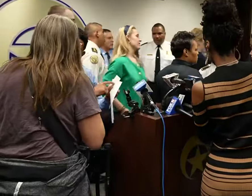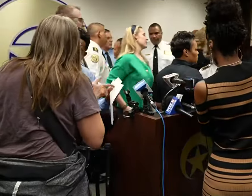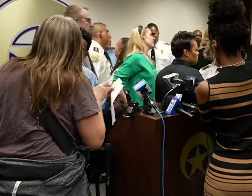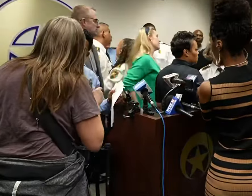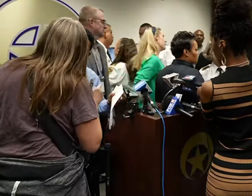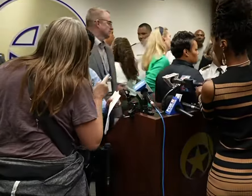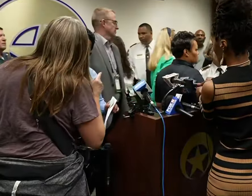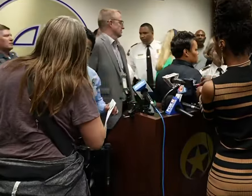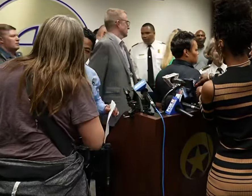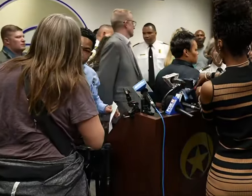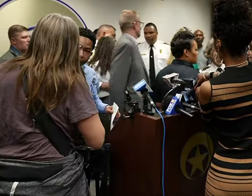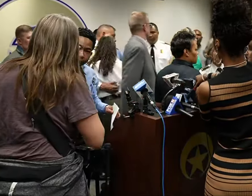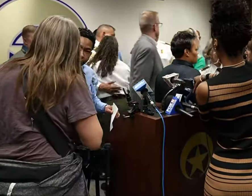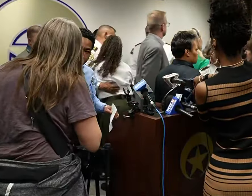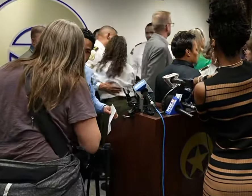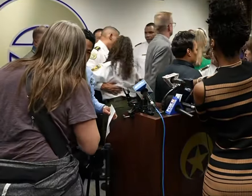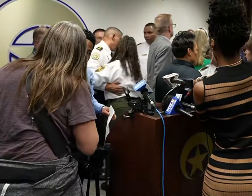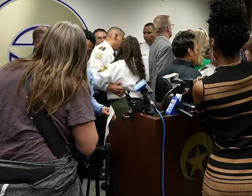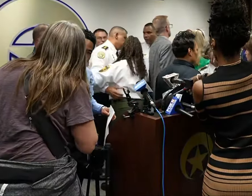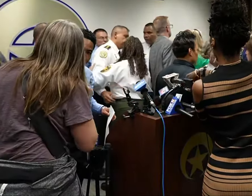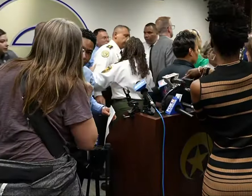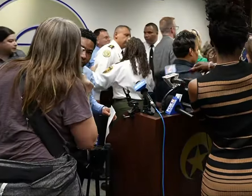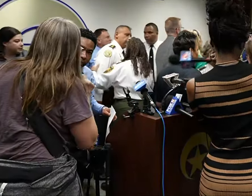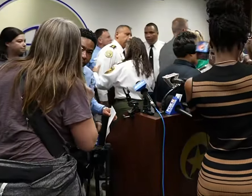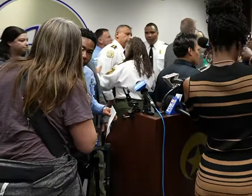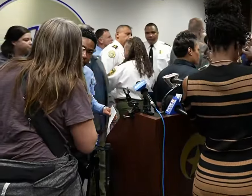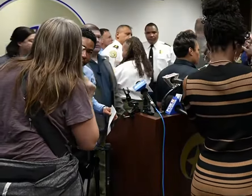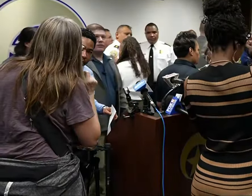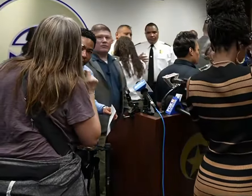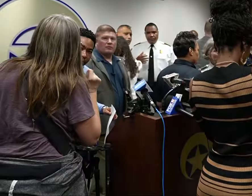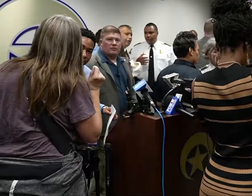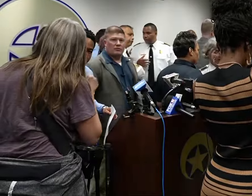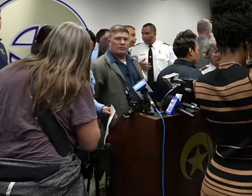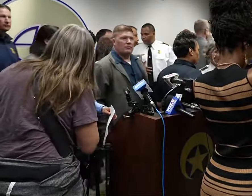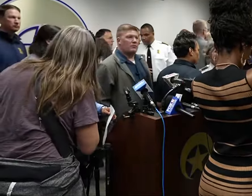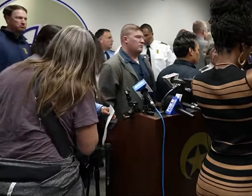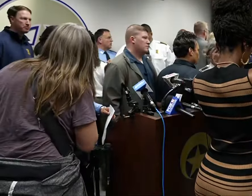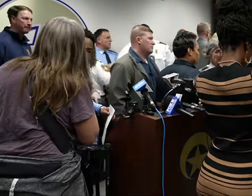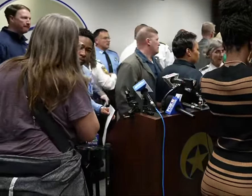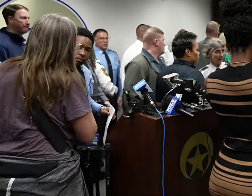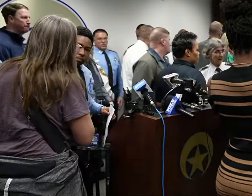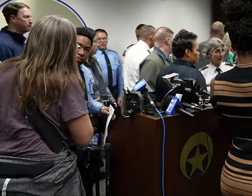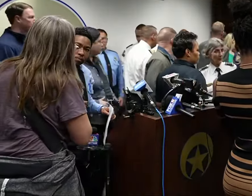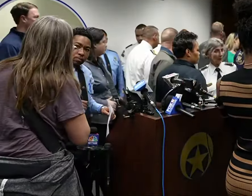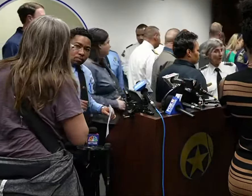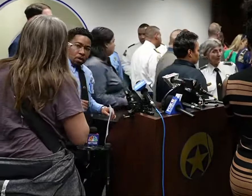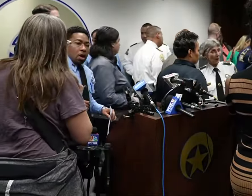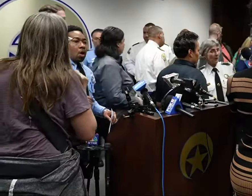then I'm interested in the live looking around.